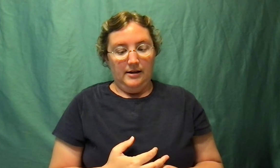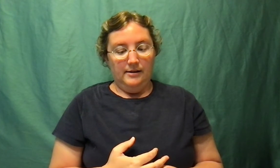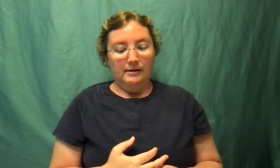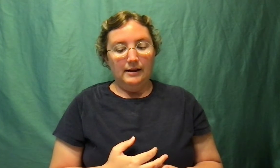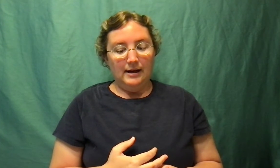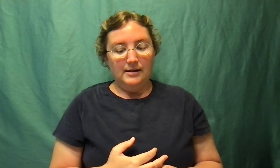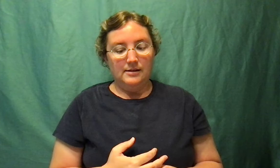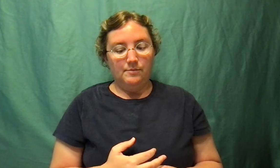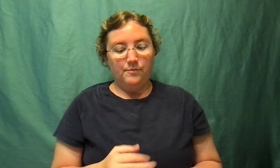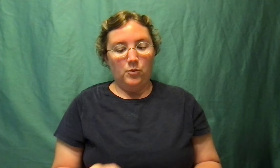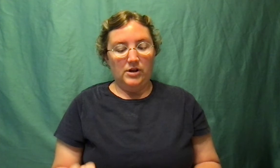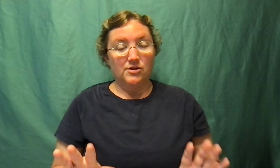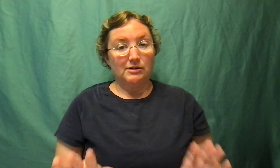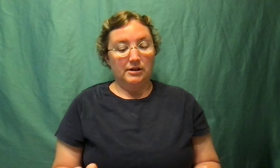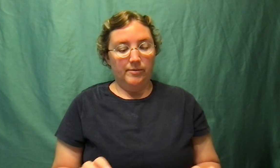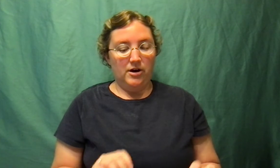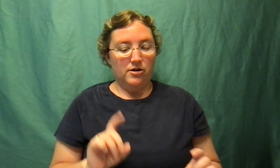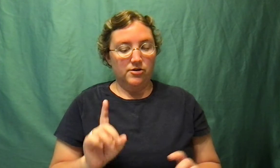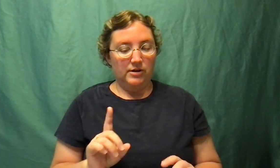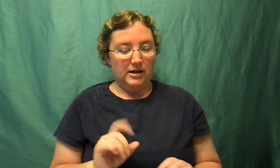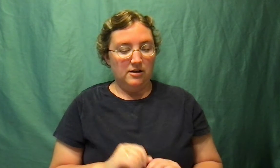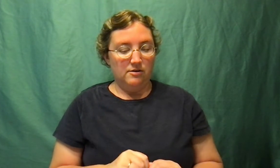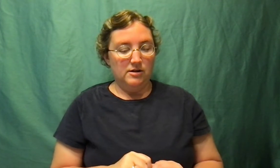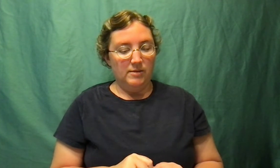The last ones are a little bit harder, so I'll get to those in a minute.